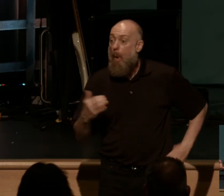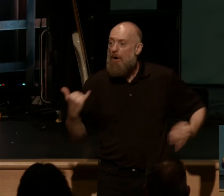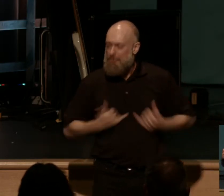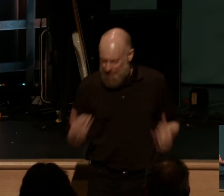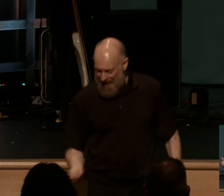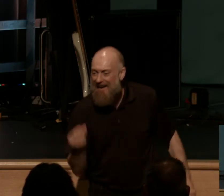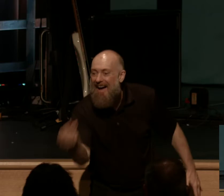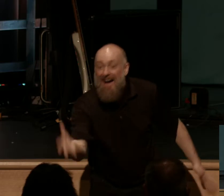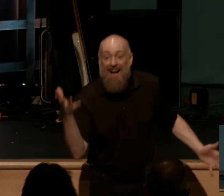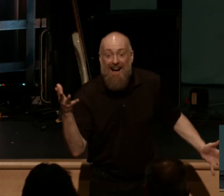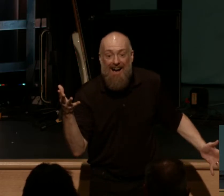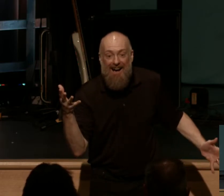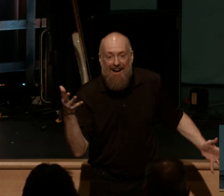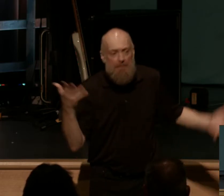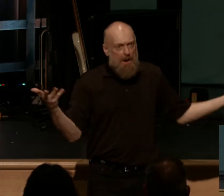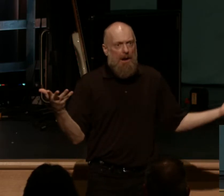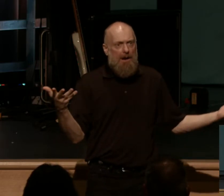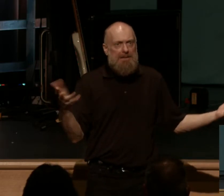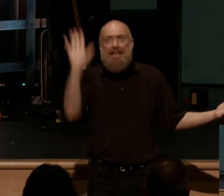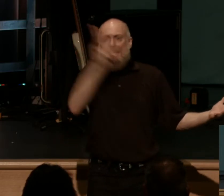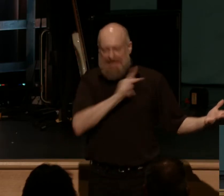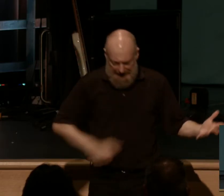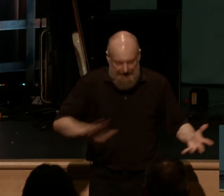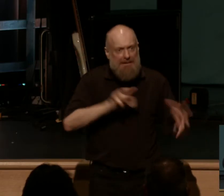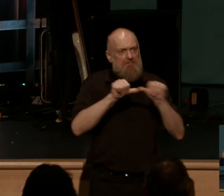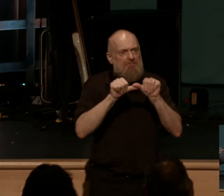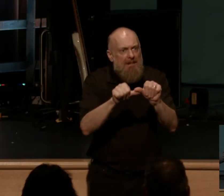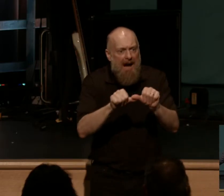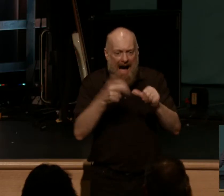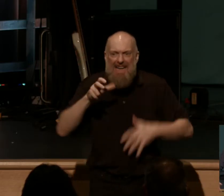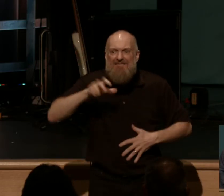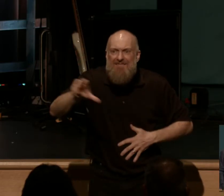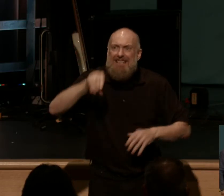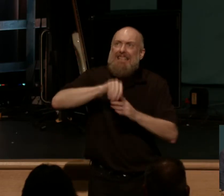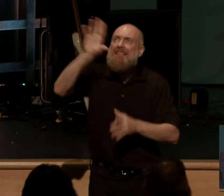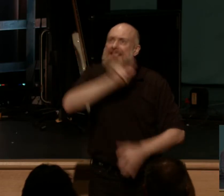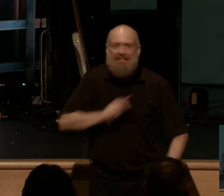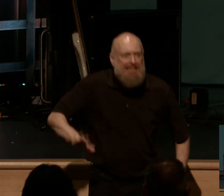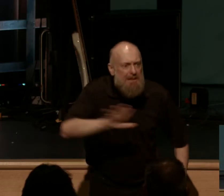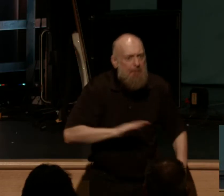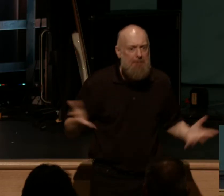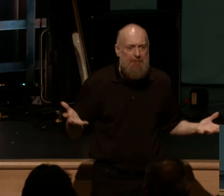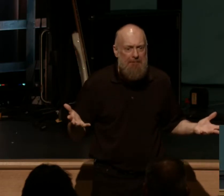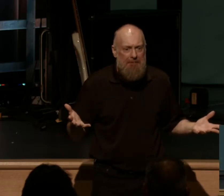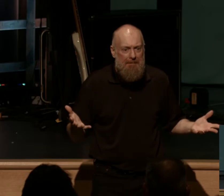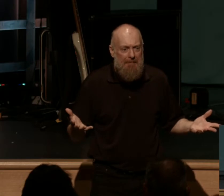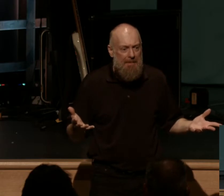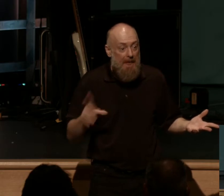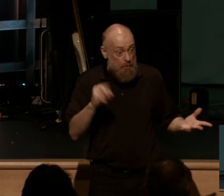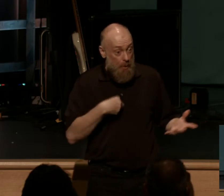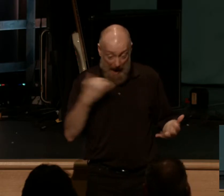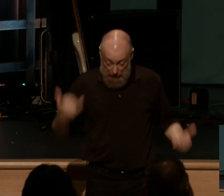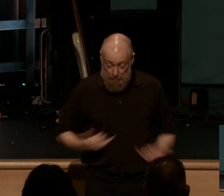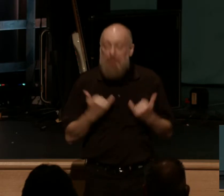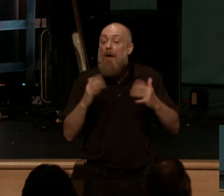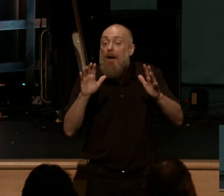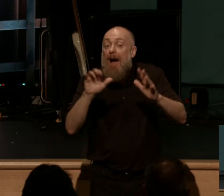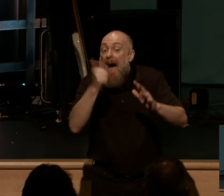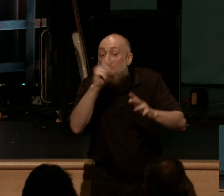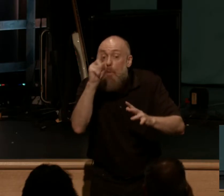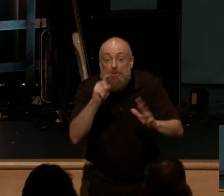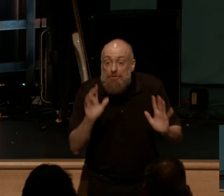it's kingdom, it's eternal, it's lasting. It's investing in that which lasts. Do I find great joy? This is a very important question